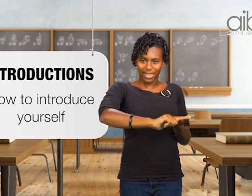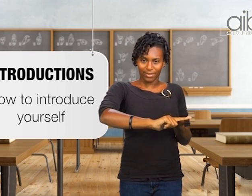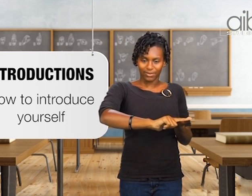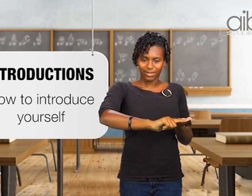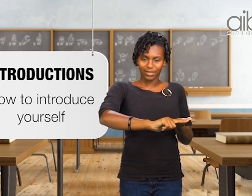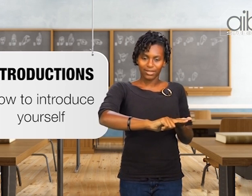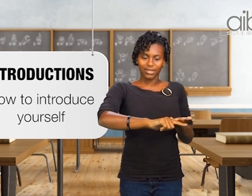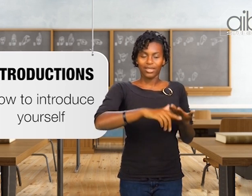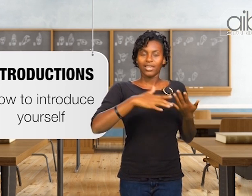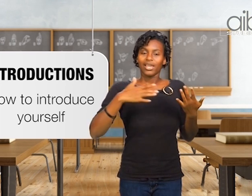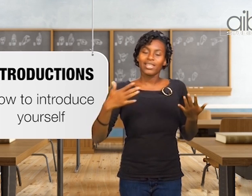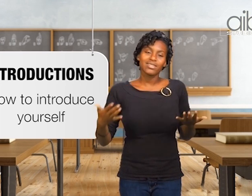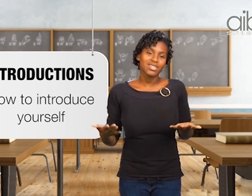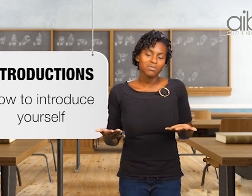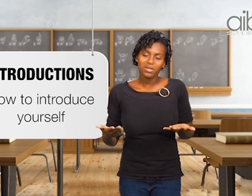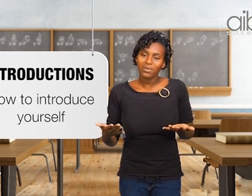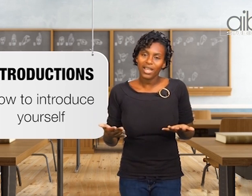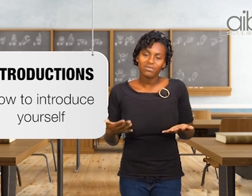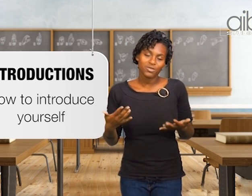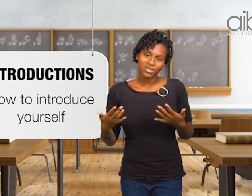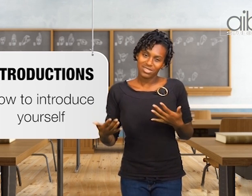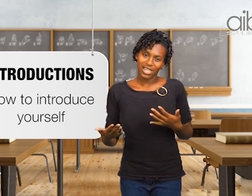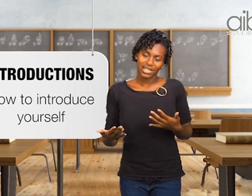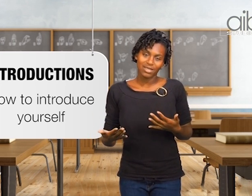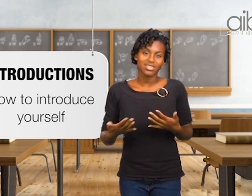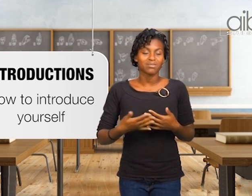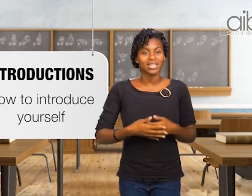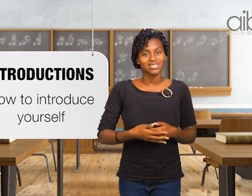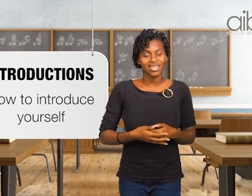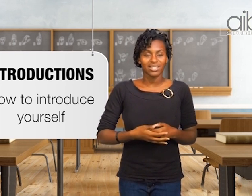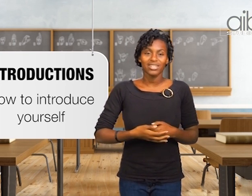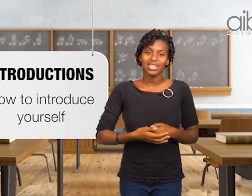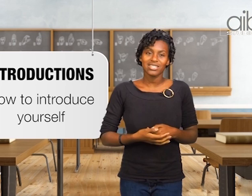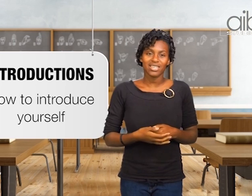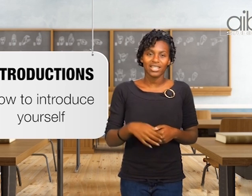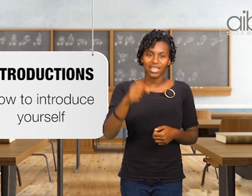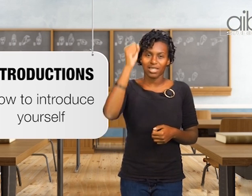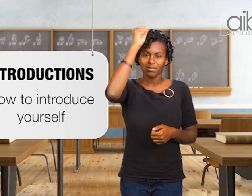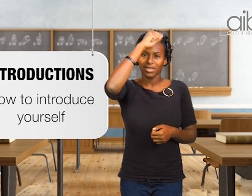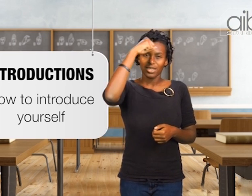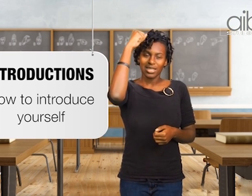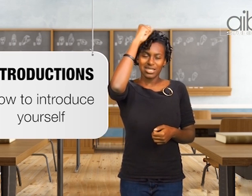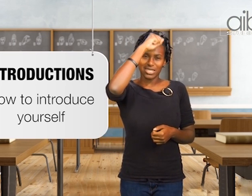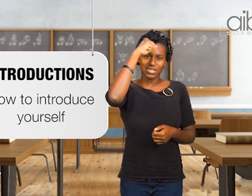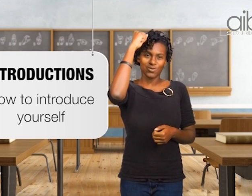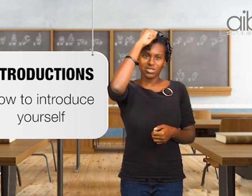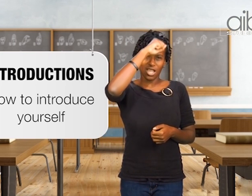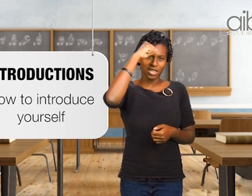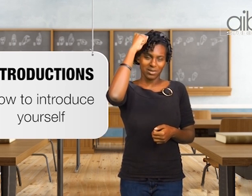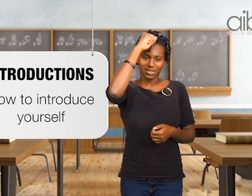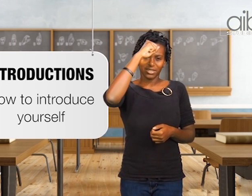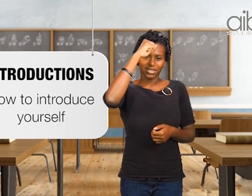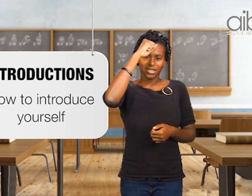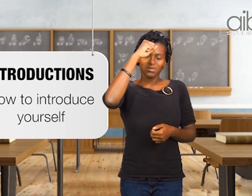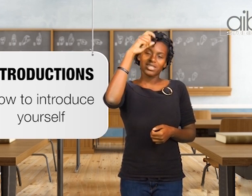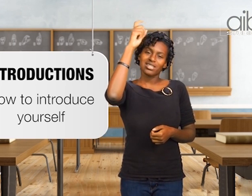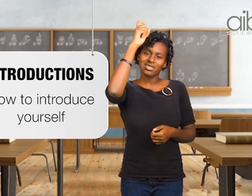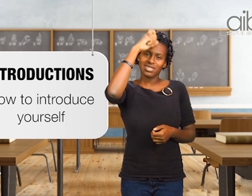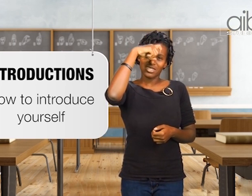L. And then some people have different sign names, like my son, his sign name is this for Solomon, because this is a sign